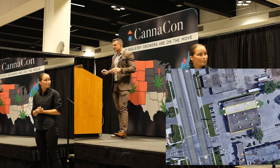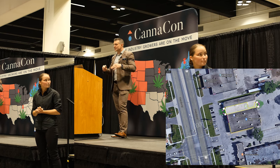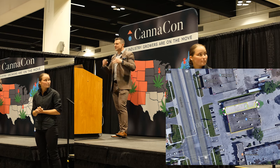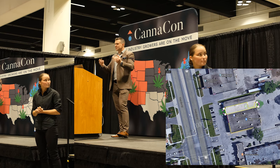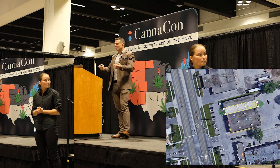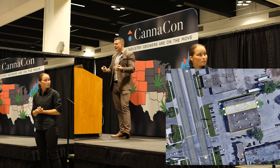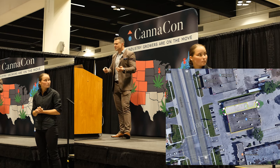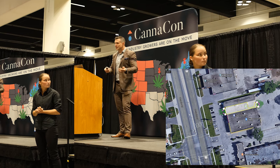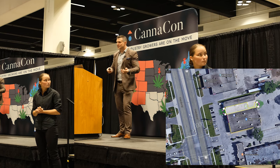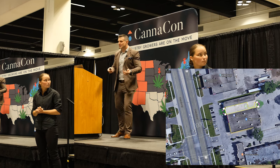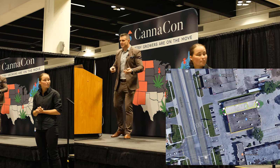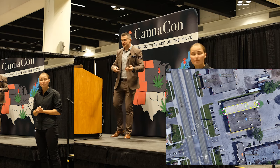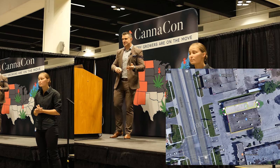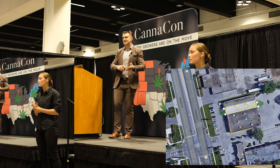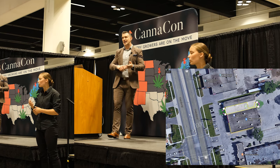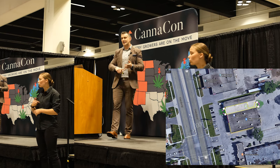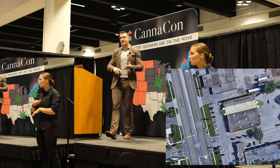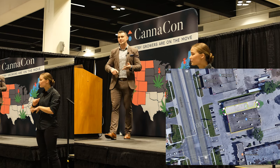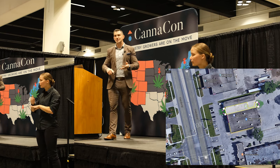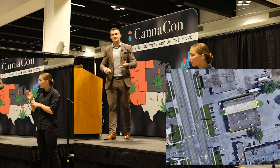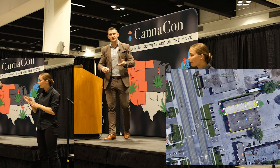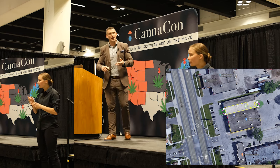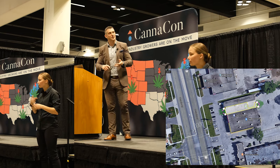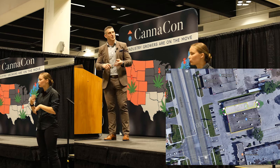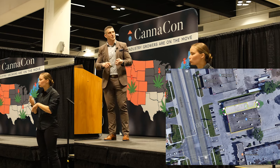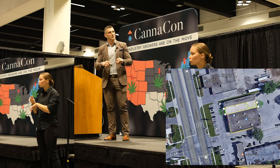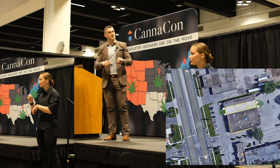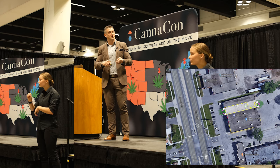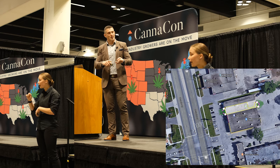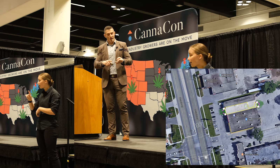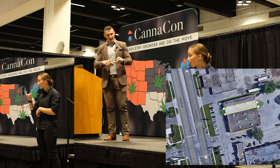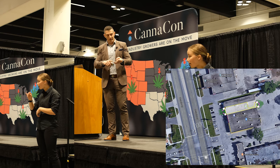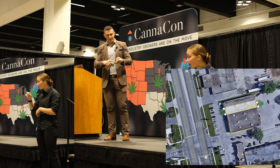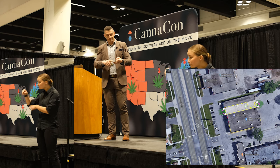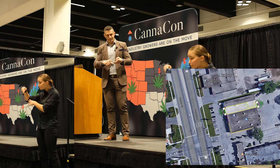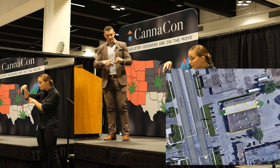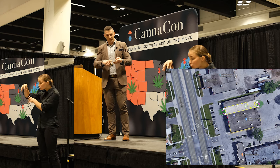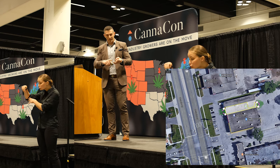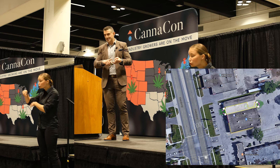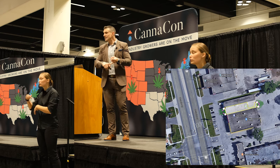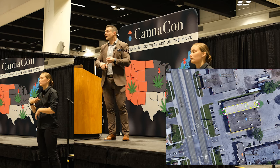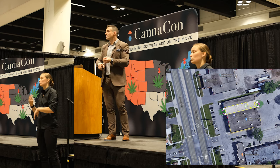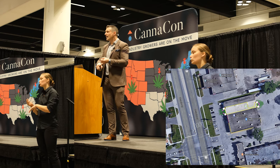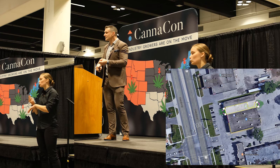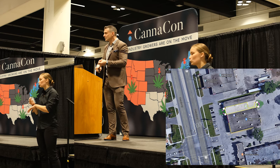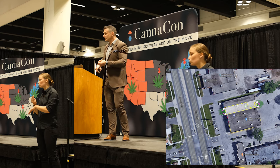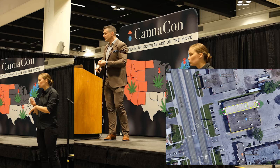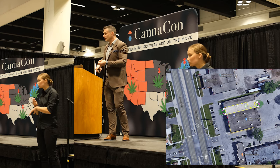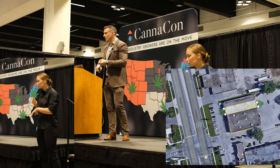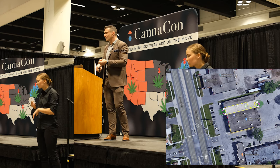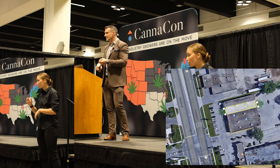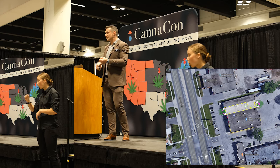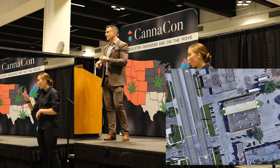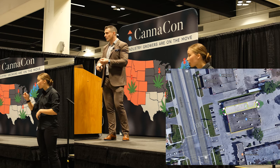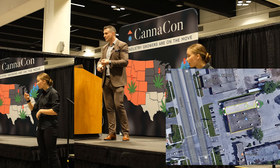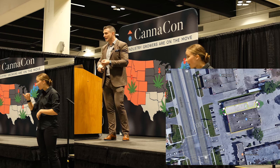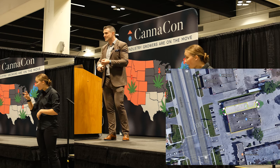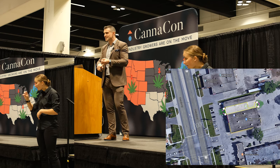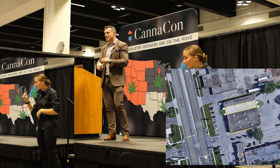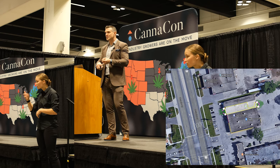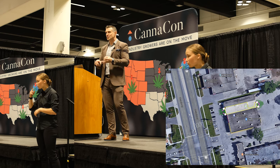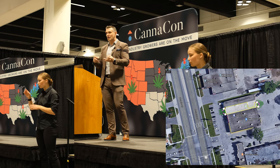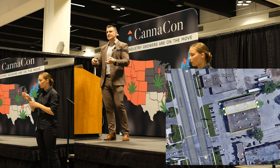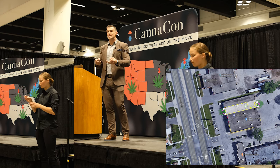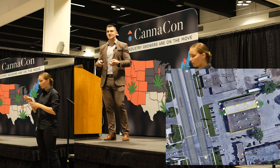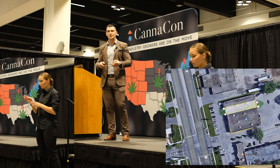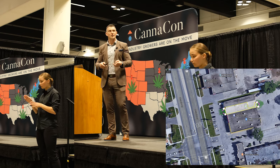In putting together these plans, we have to use things like satellite images. We have to use city archives for example, floor plans